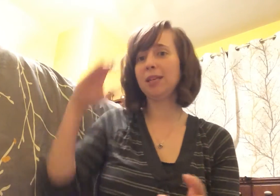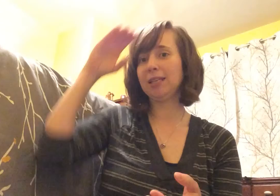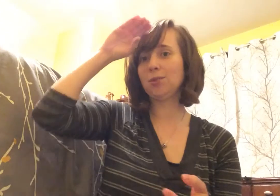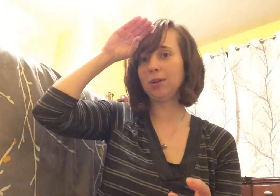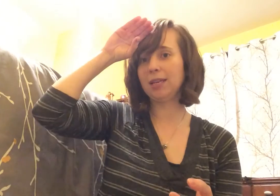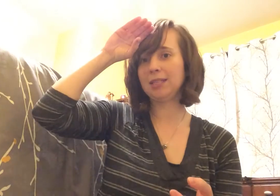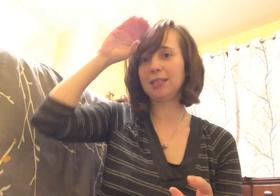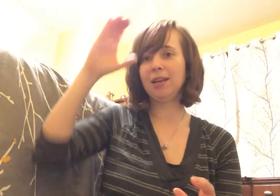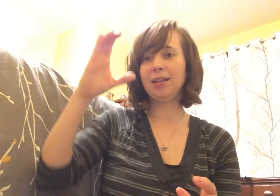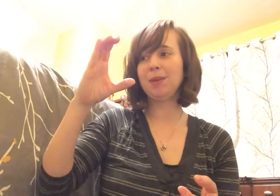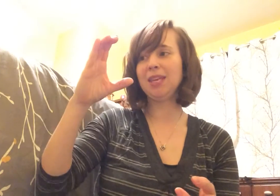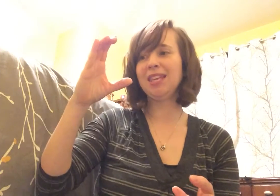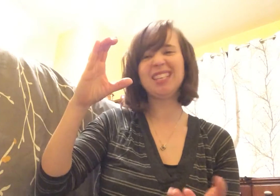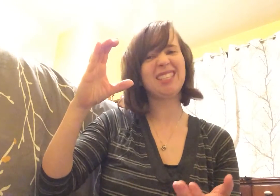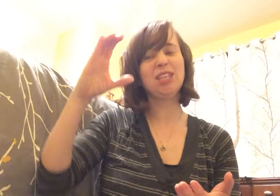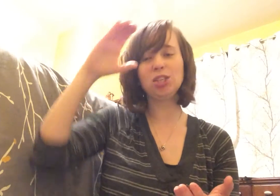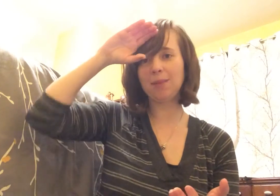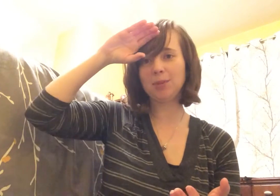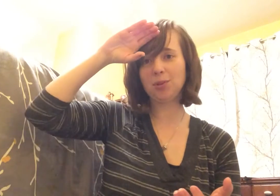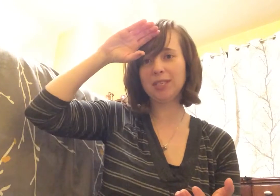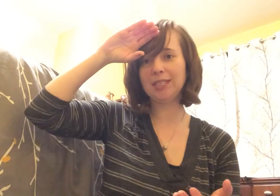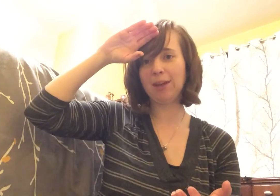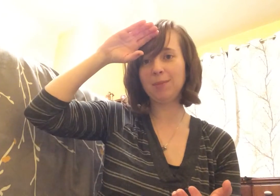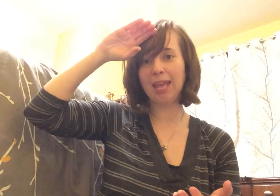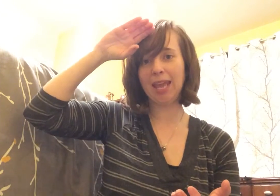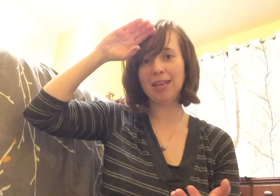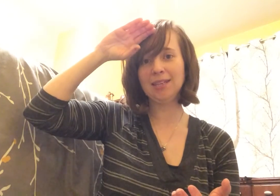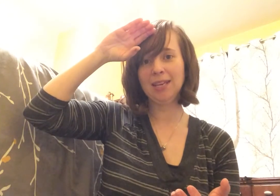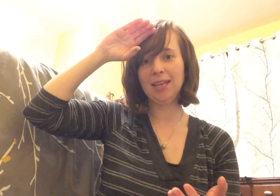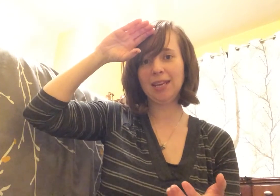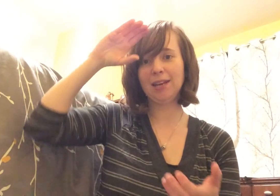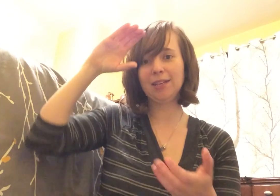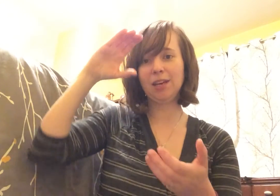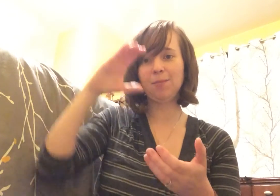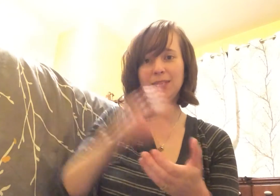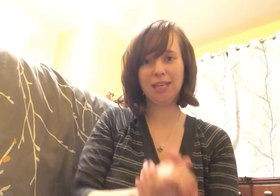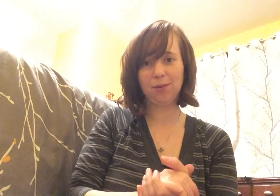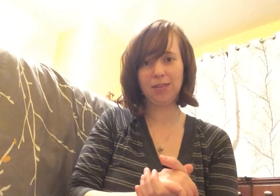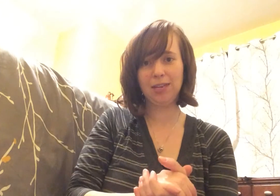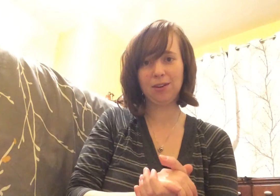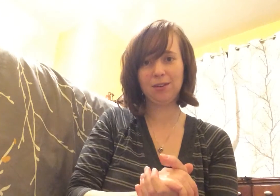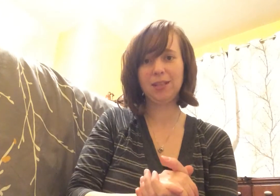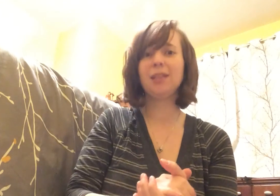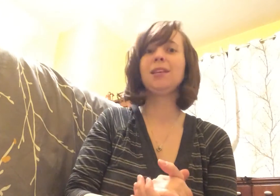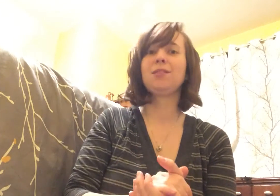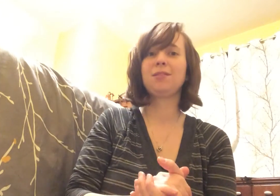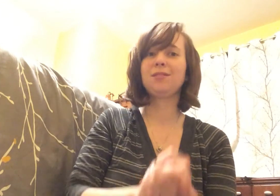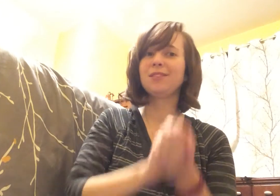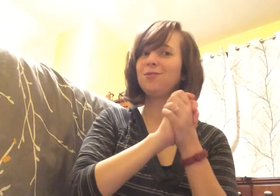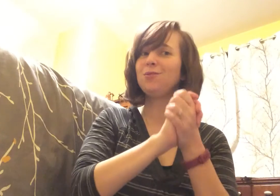it's kind of like making like a C shape towards the top of the head and kind of come down here, kind of like your, ooh,